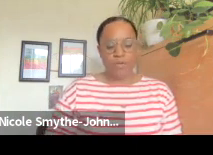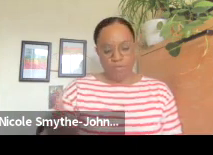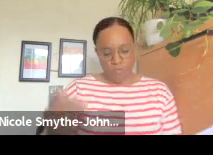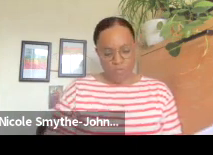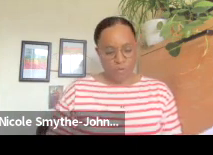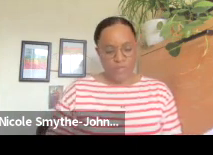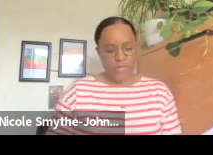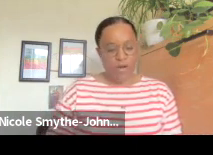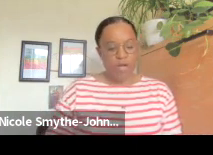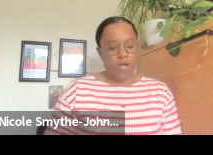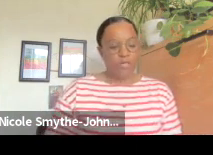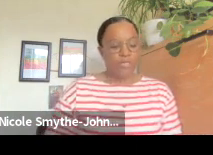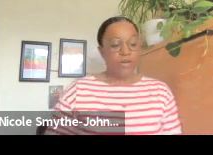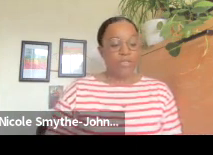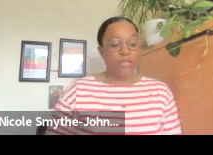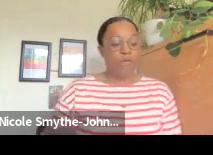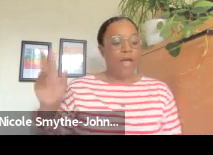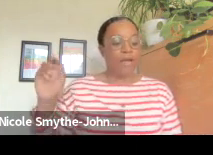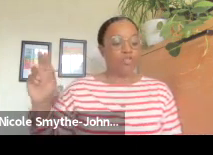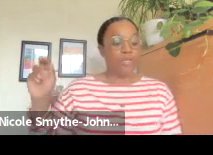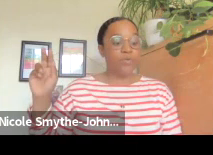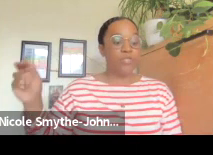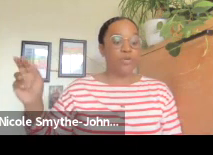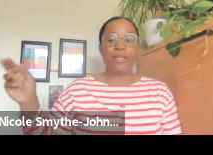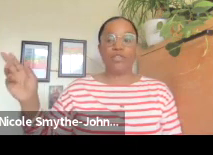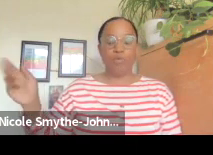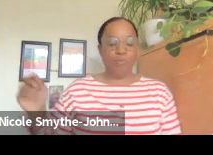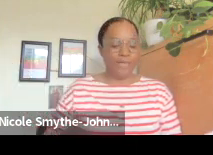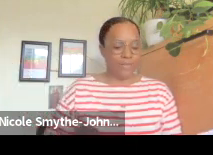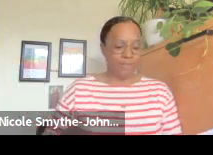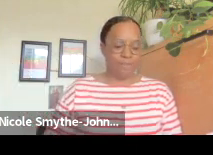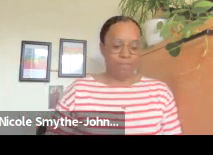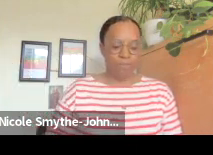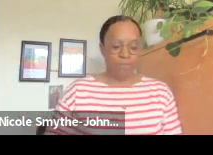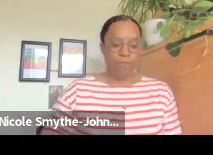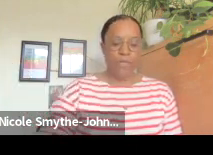Marianne North, whose work we see here, considered herself a naturalist who studied nature through paint.